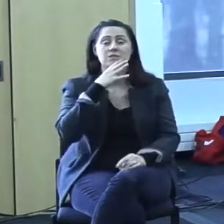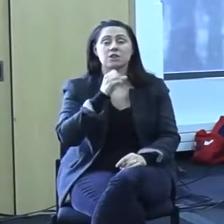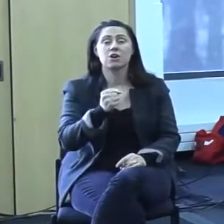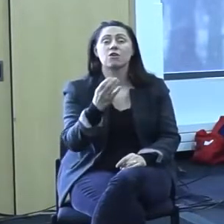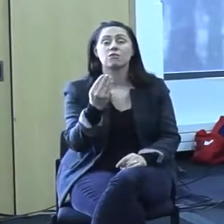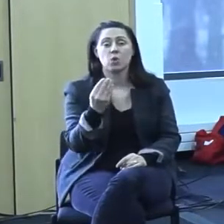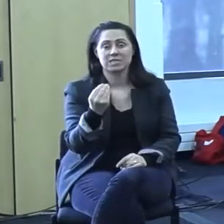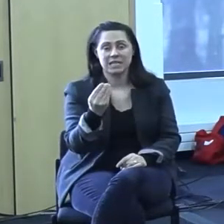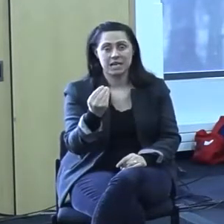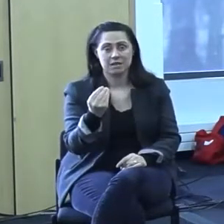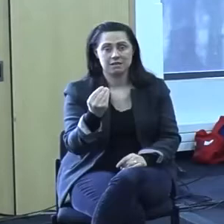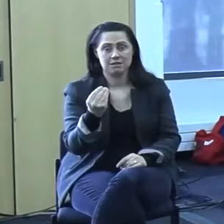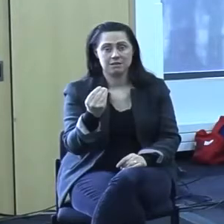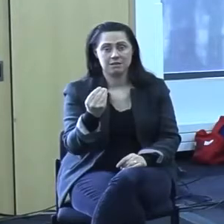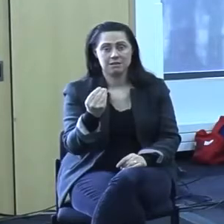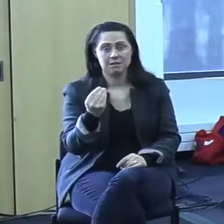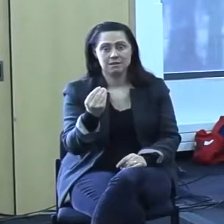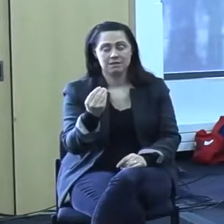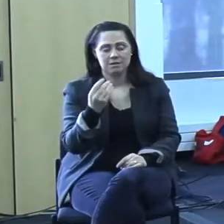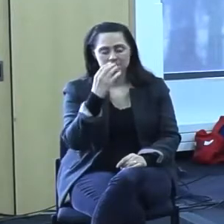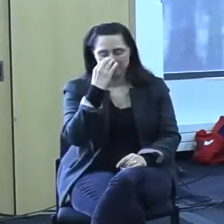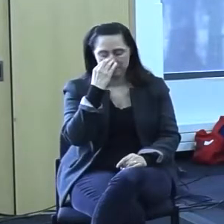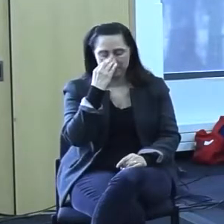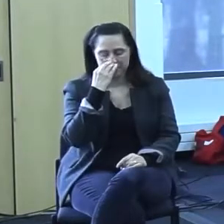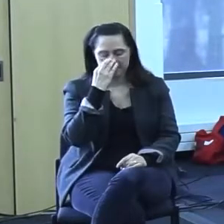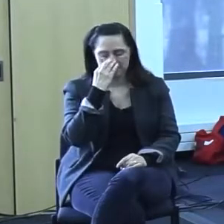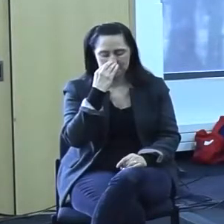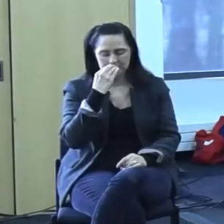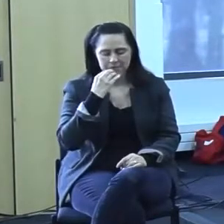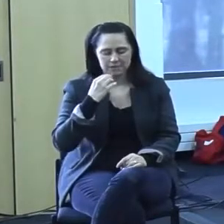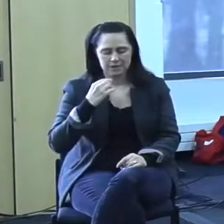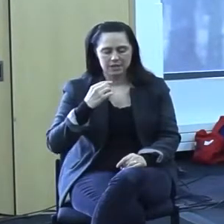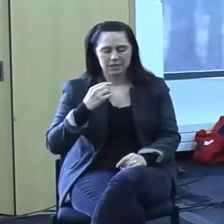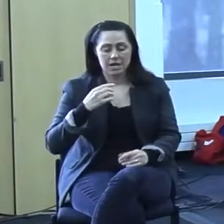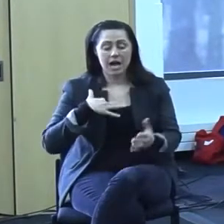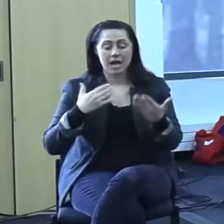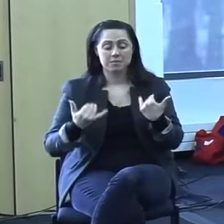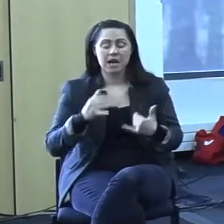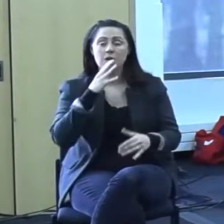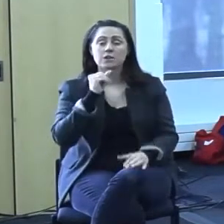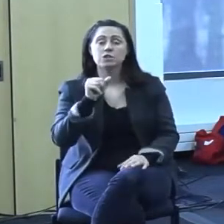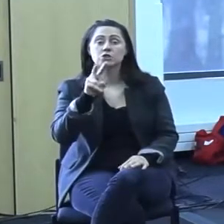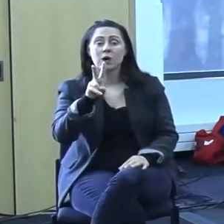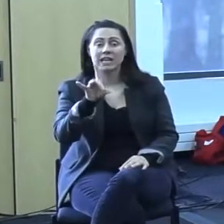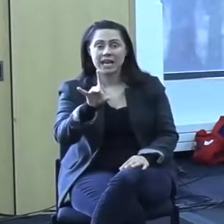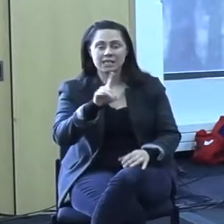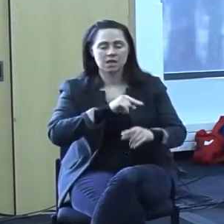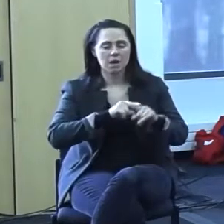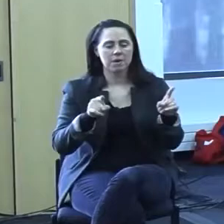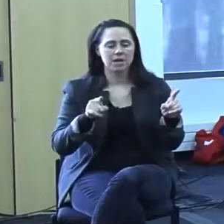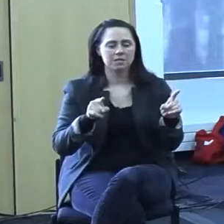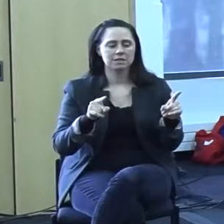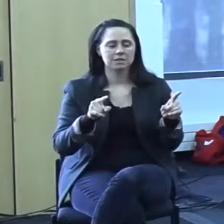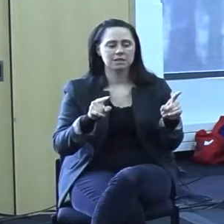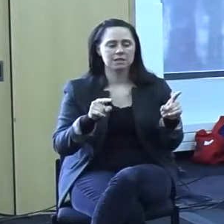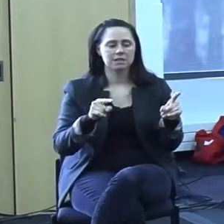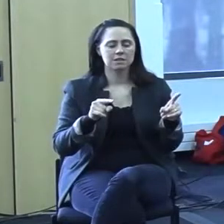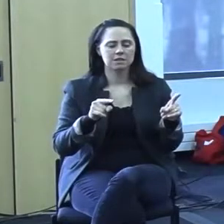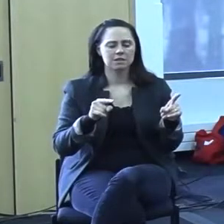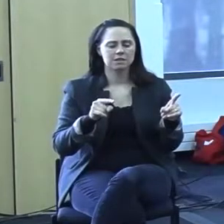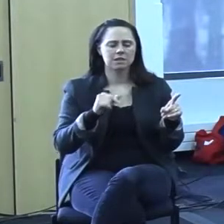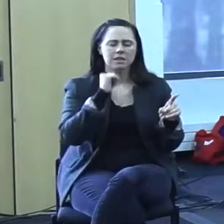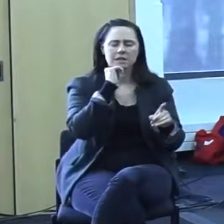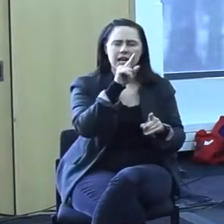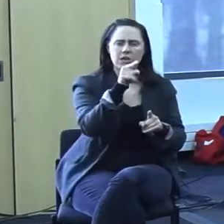14. And I and now I'm 28, but I